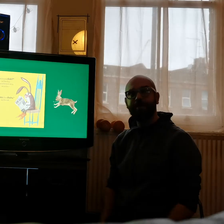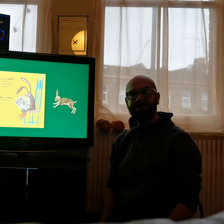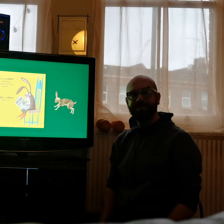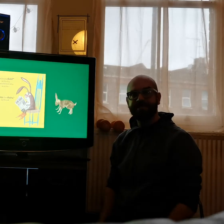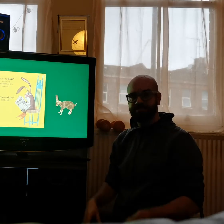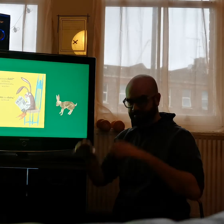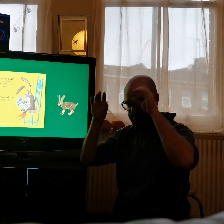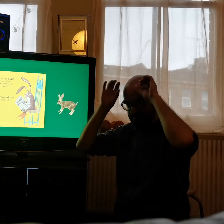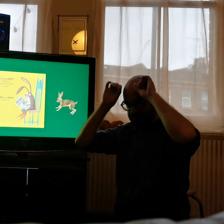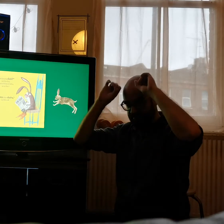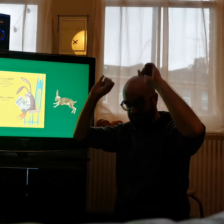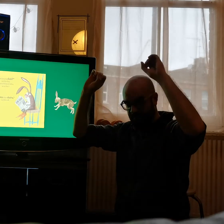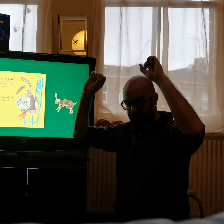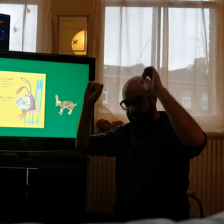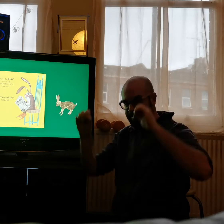Rabbit. Rabbit.